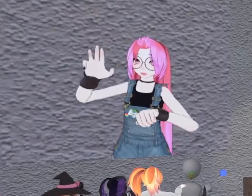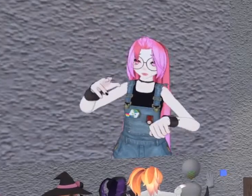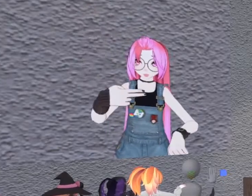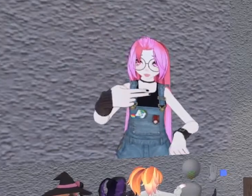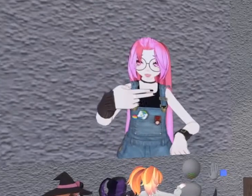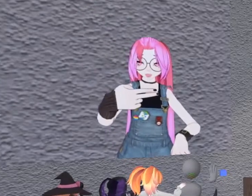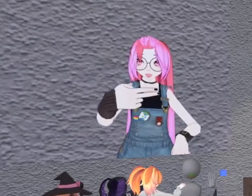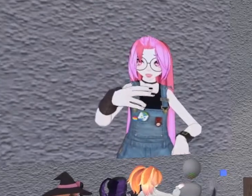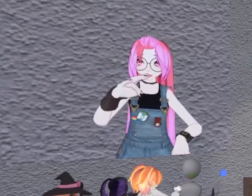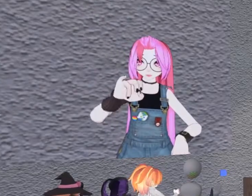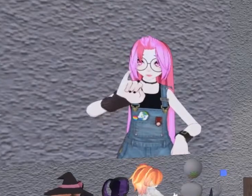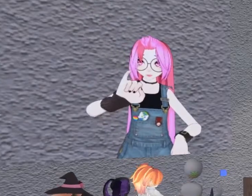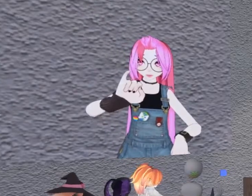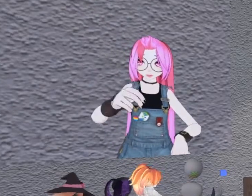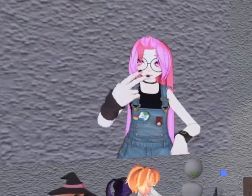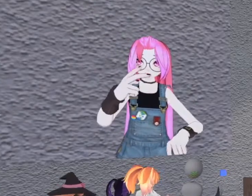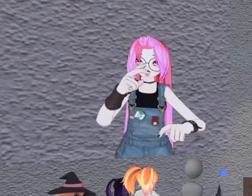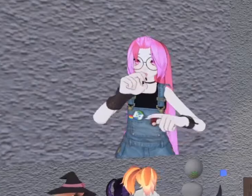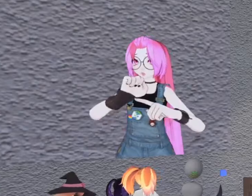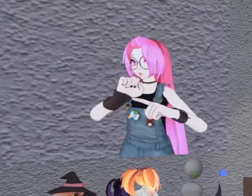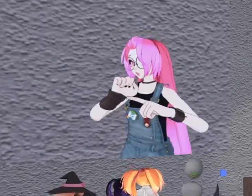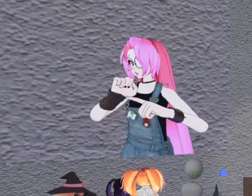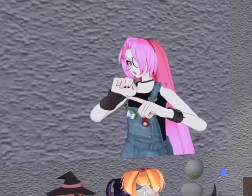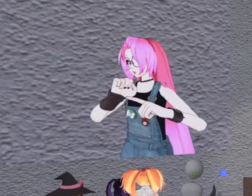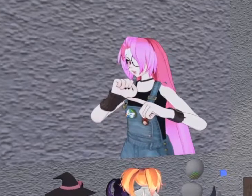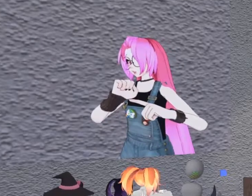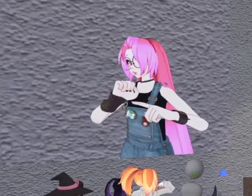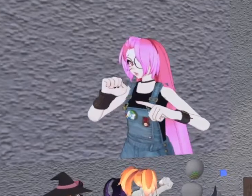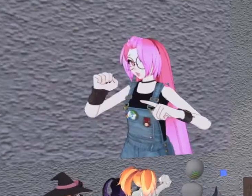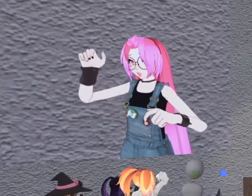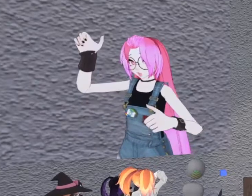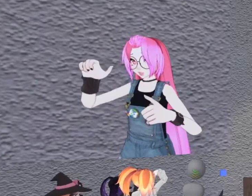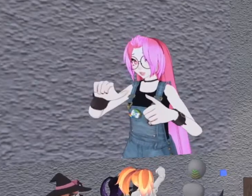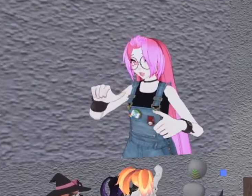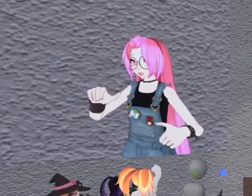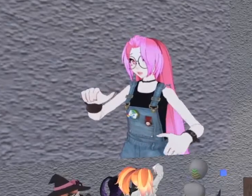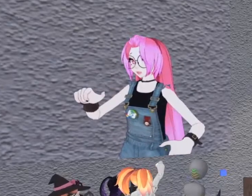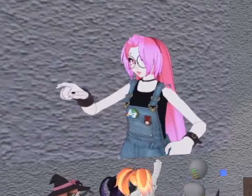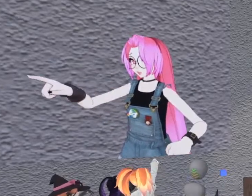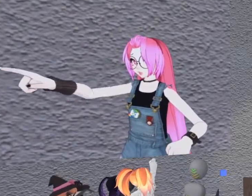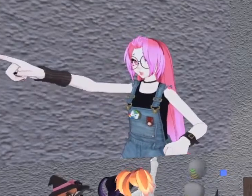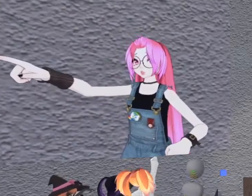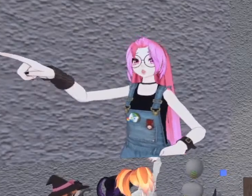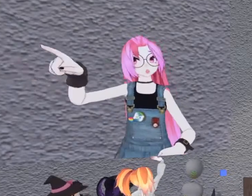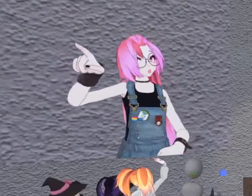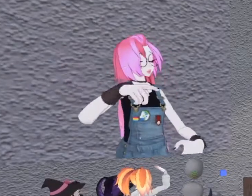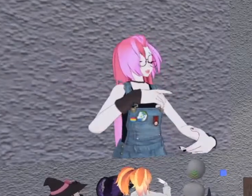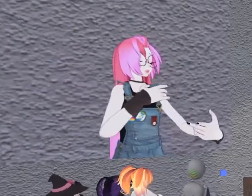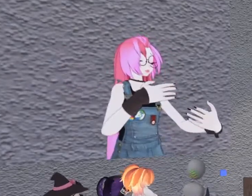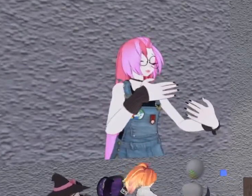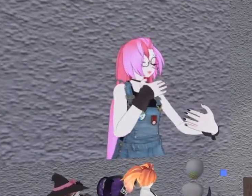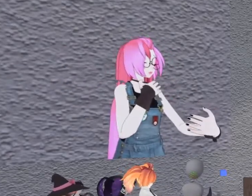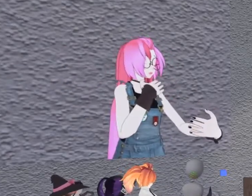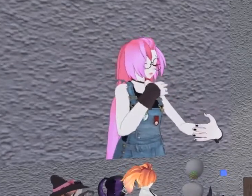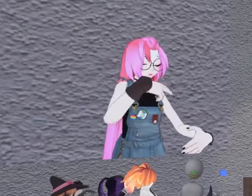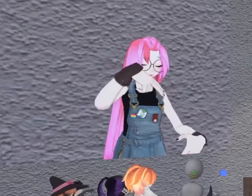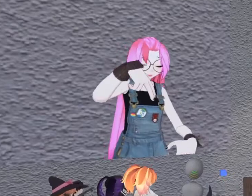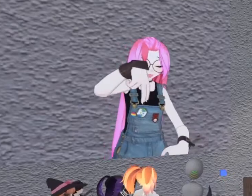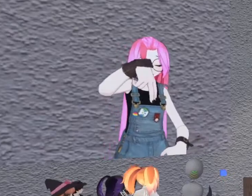What about hike? Remember how to sign that one? Yep. Good. Going